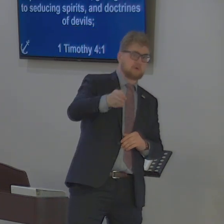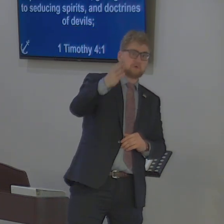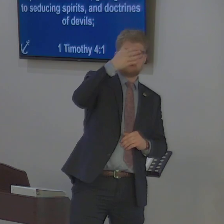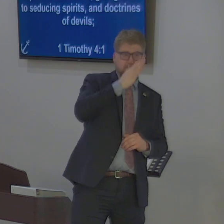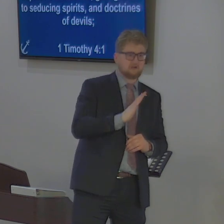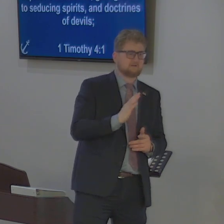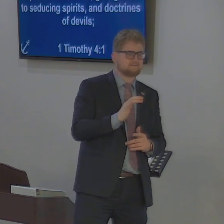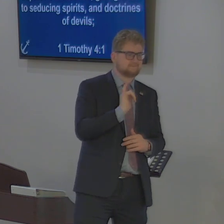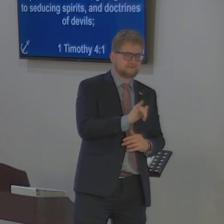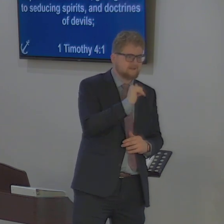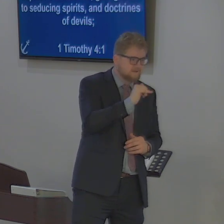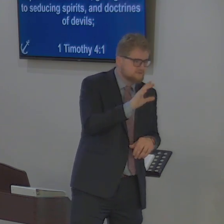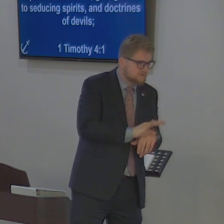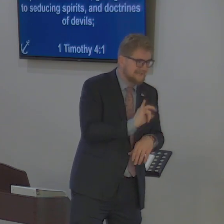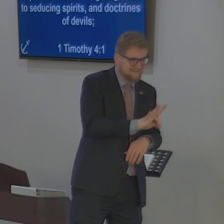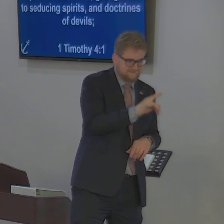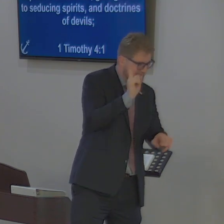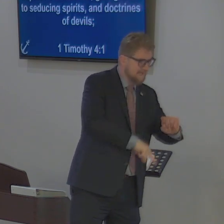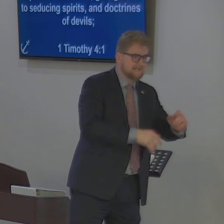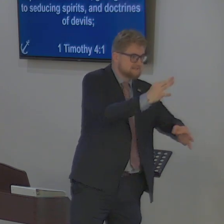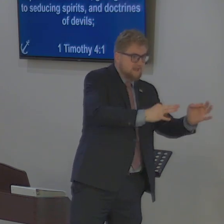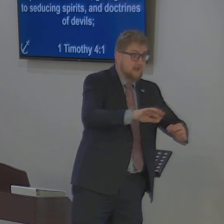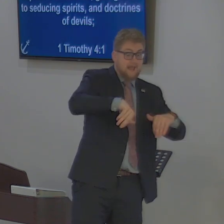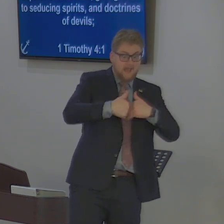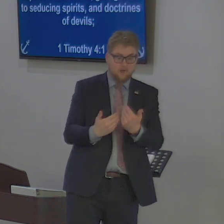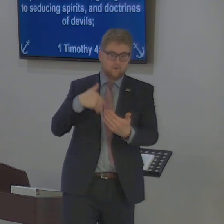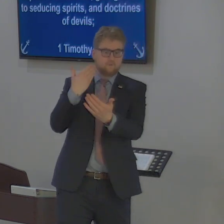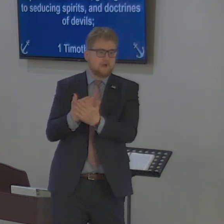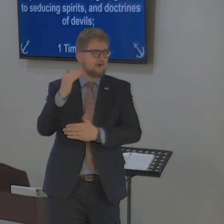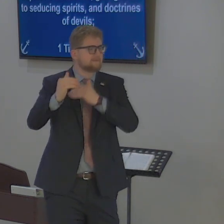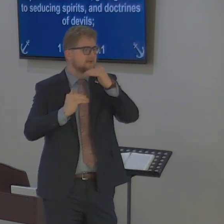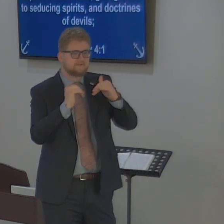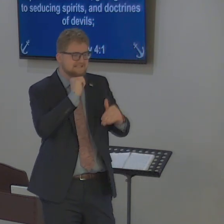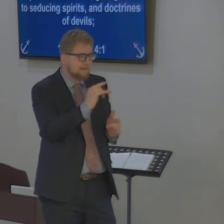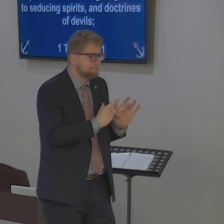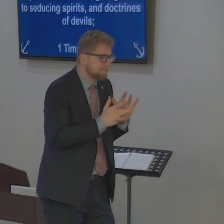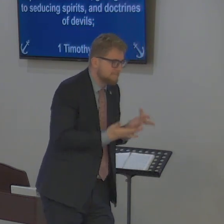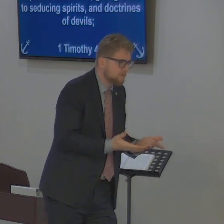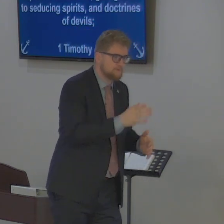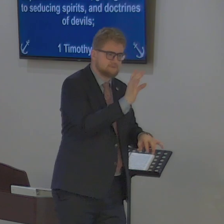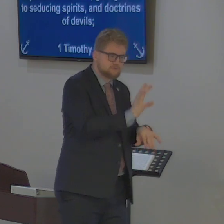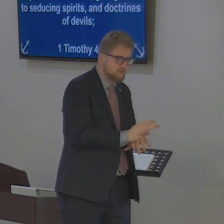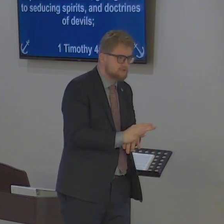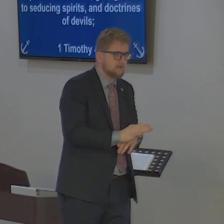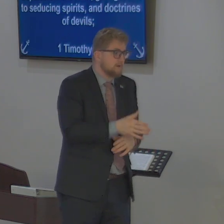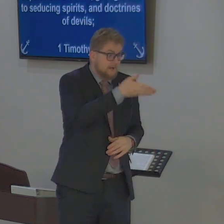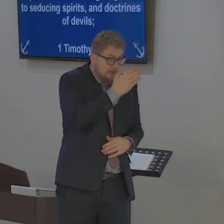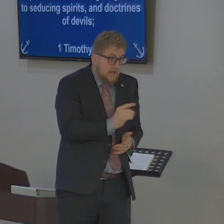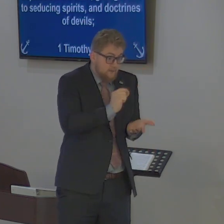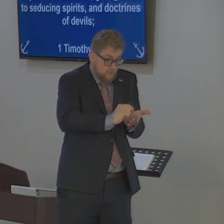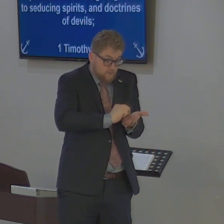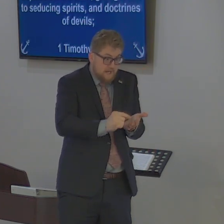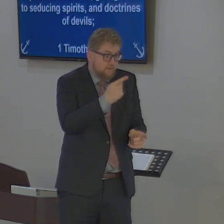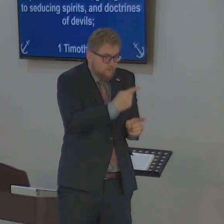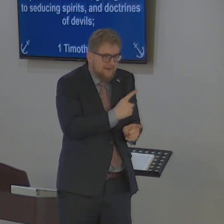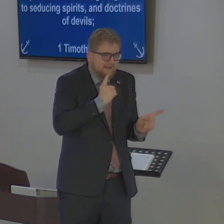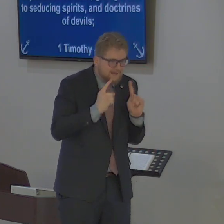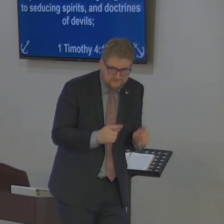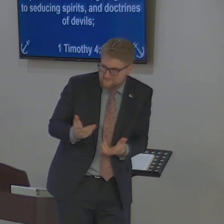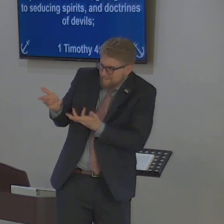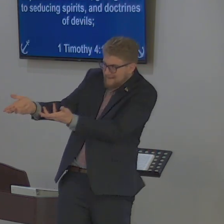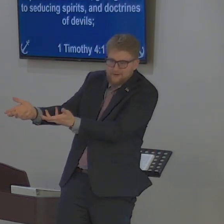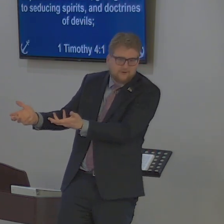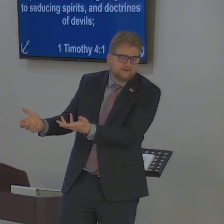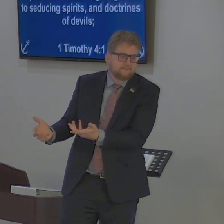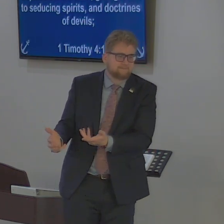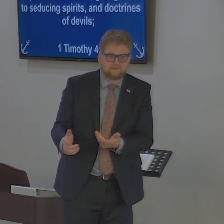church. That's not a biblical church because they can't give me the answer that God has recorded down that I can have. You with me? Deception is